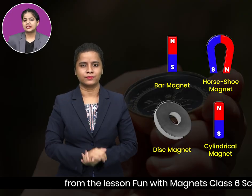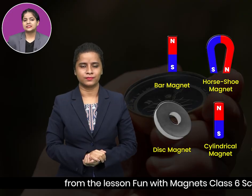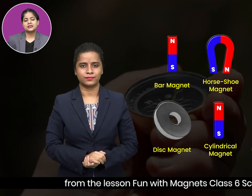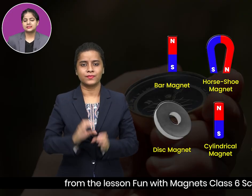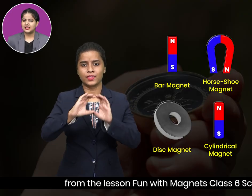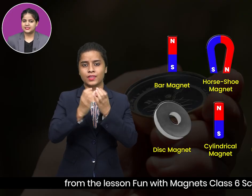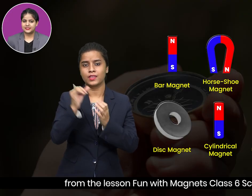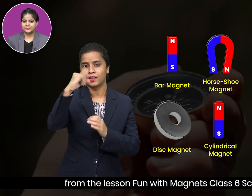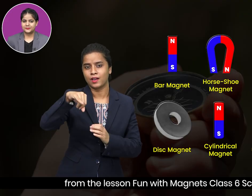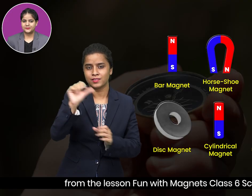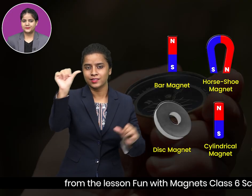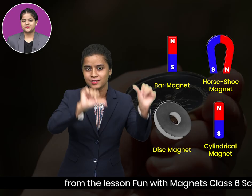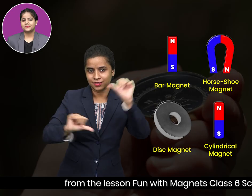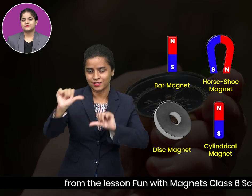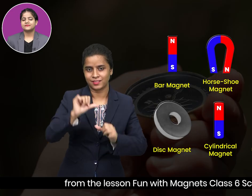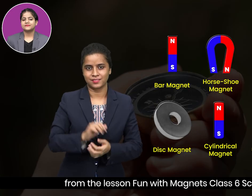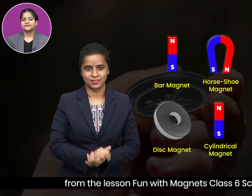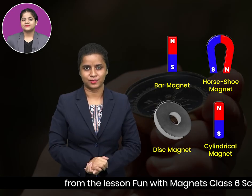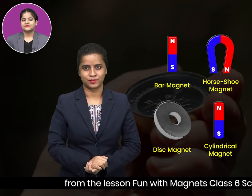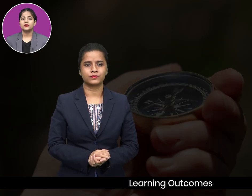Class 6, Science.